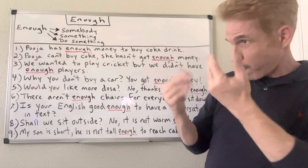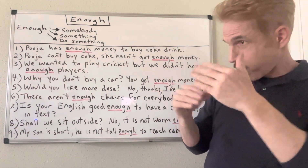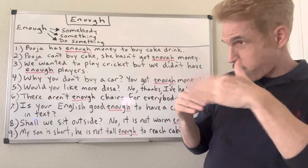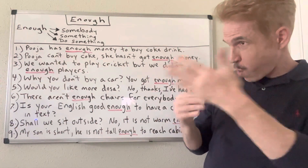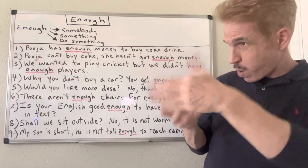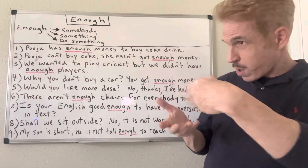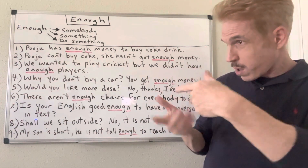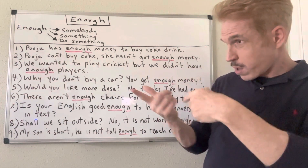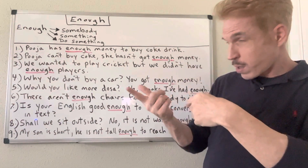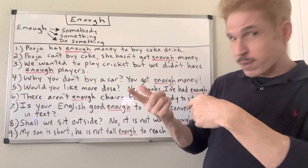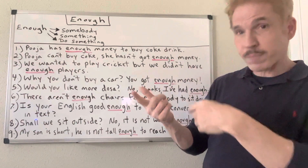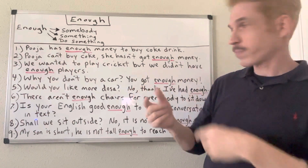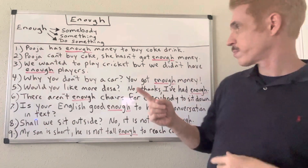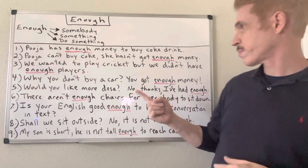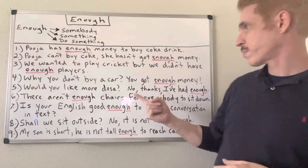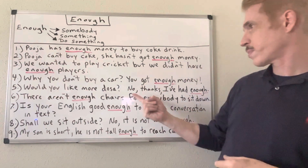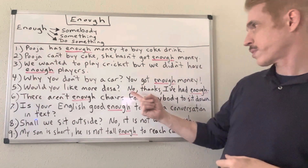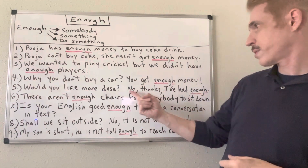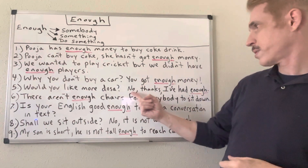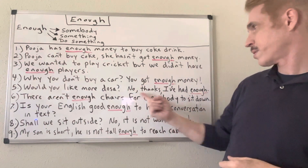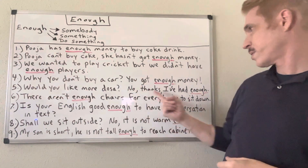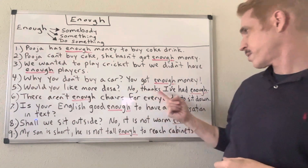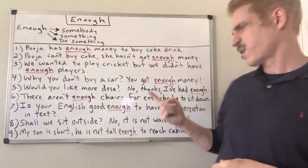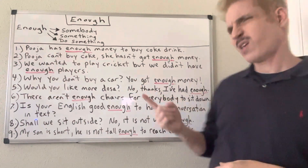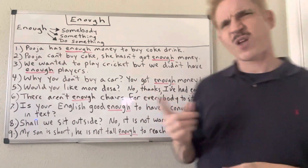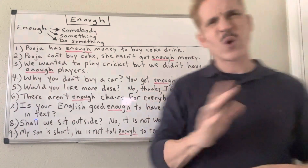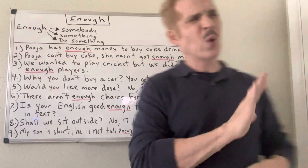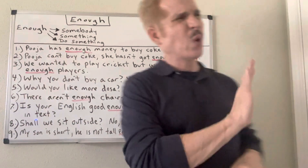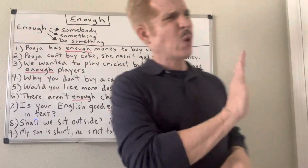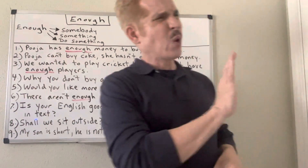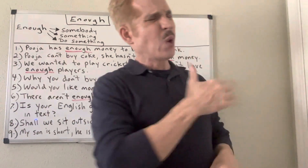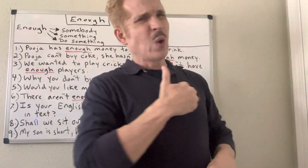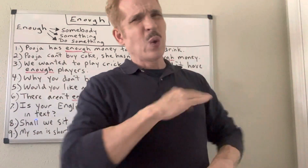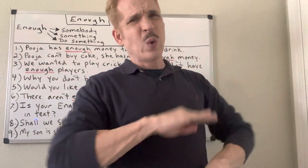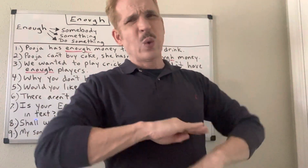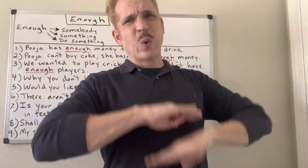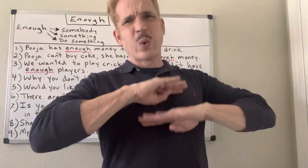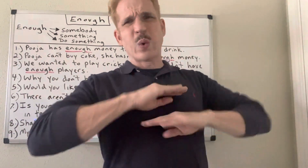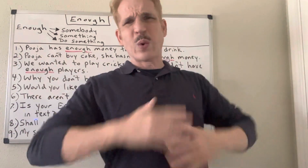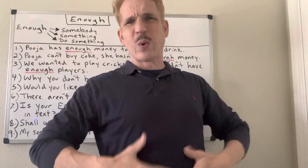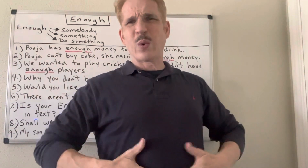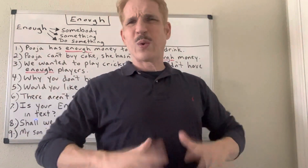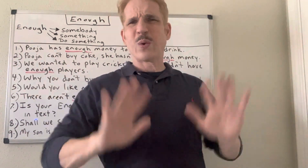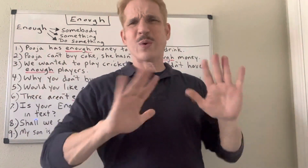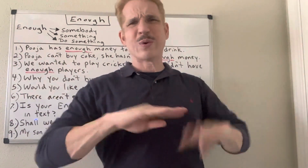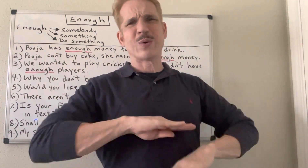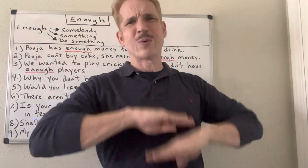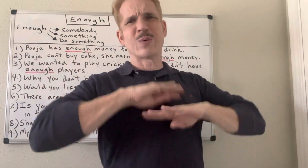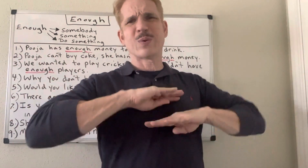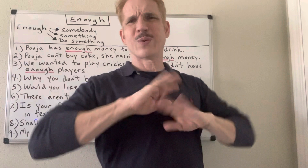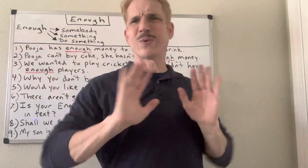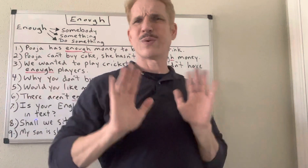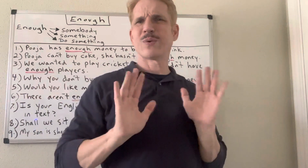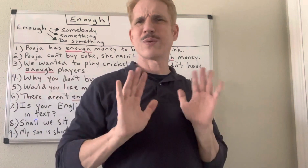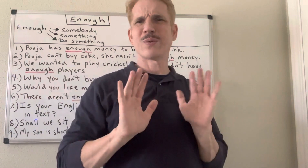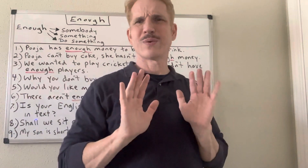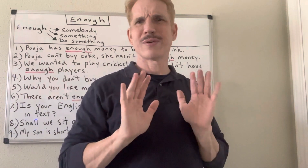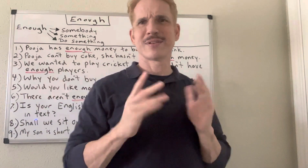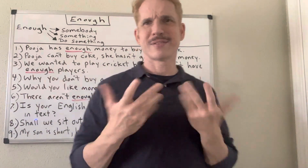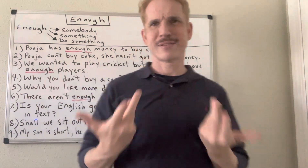before it went out to the account manager to go, you know, for approval. Then if once they come back and they want, you know, if it